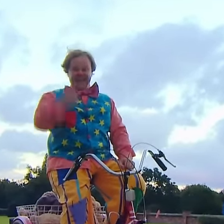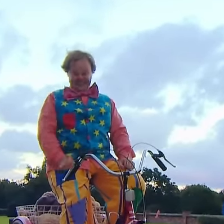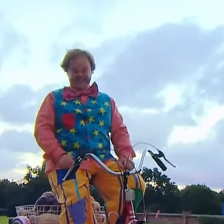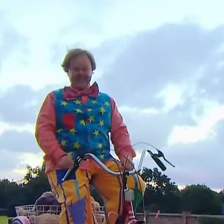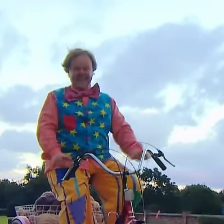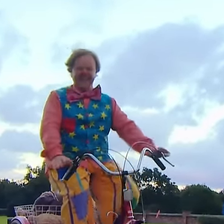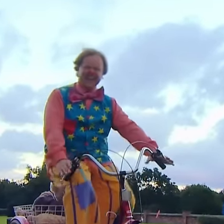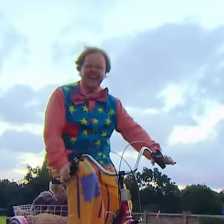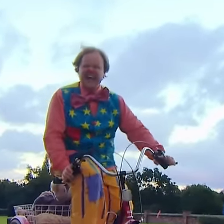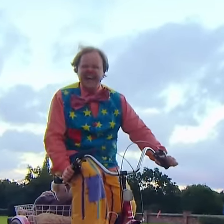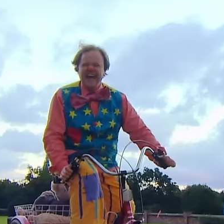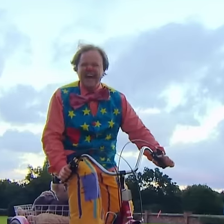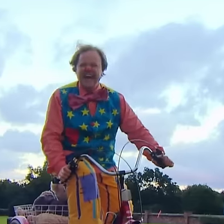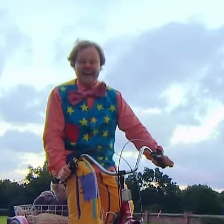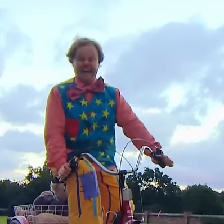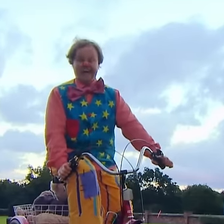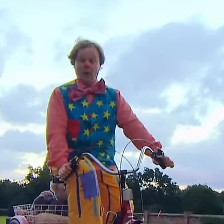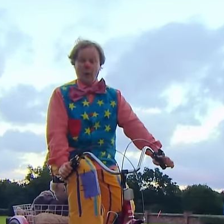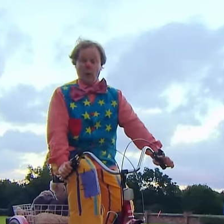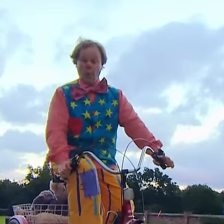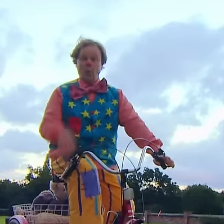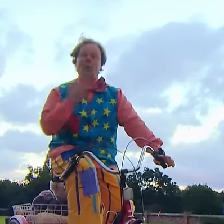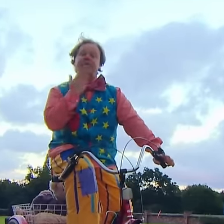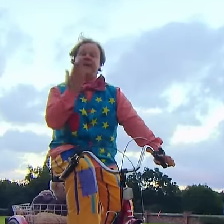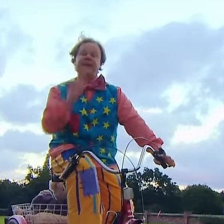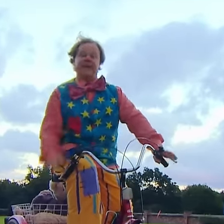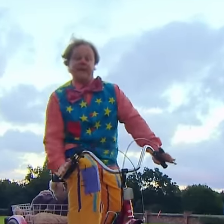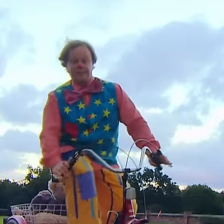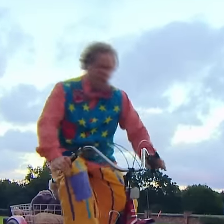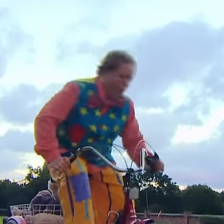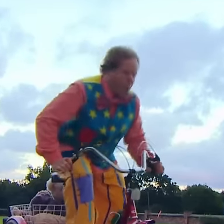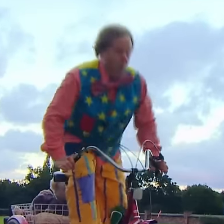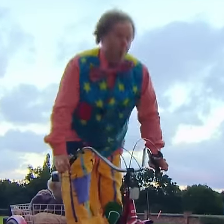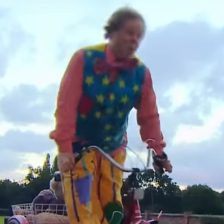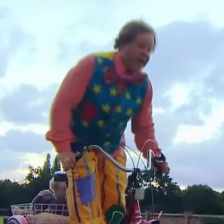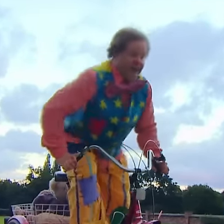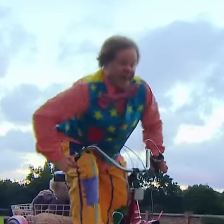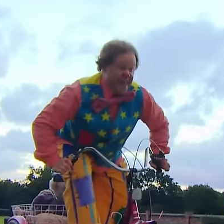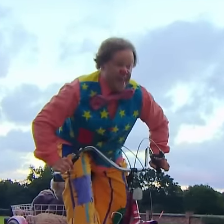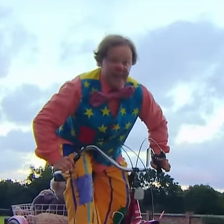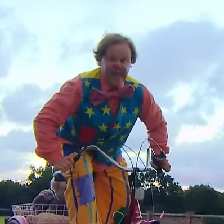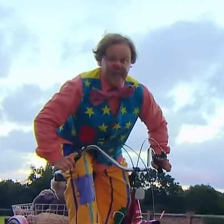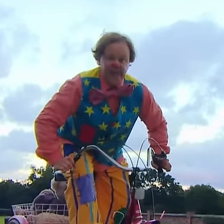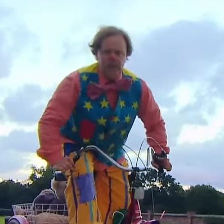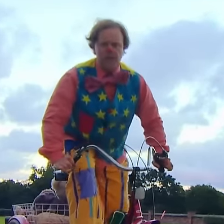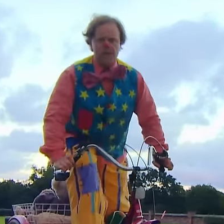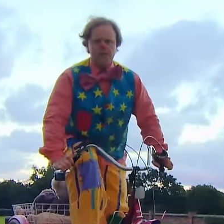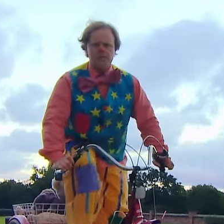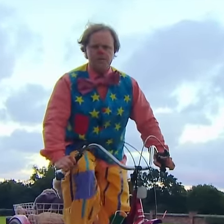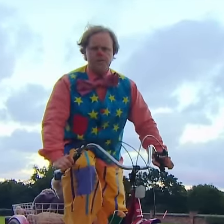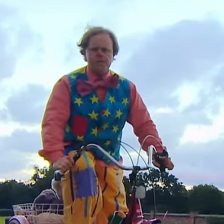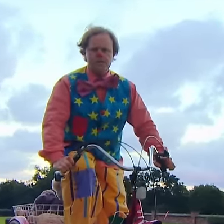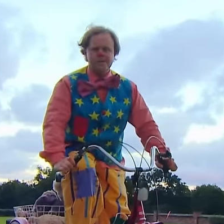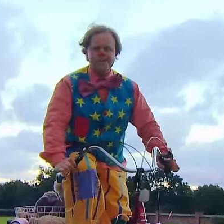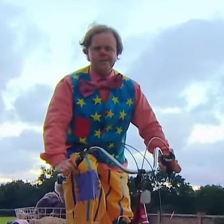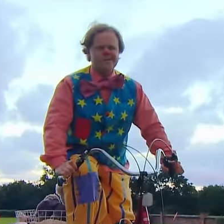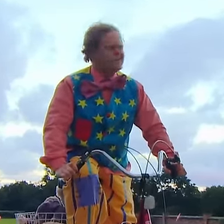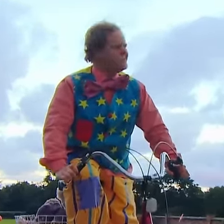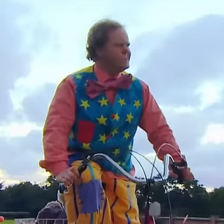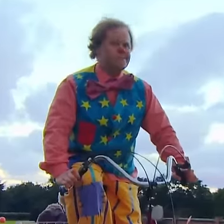Yes! Good exercising, Mr Tumble. Ooh, thank you! Before you go, Mr Tumble, could you show us the sign